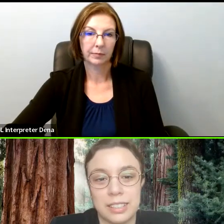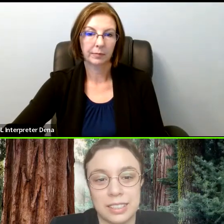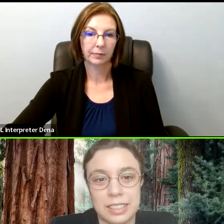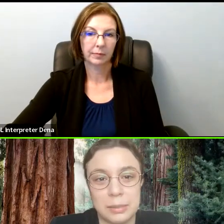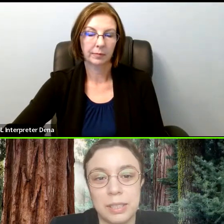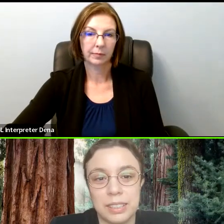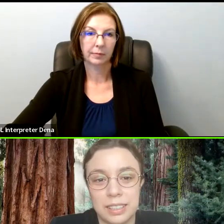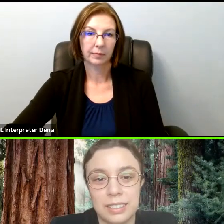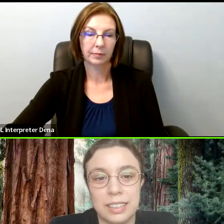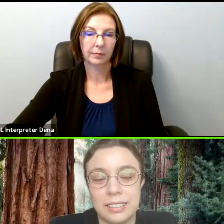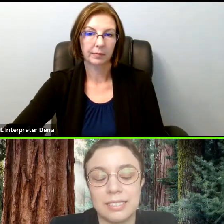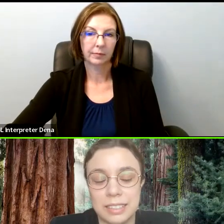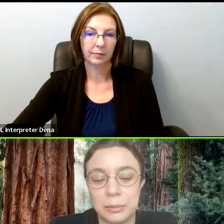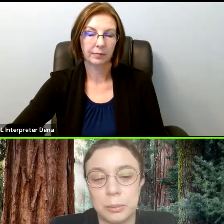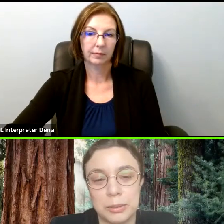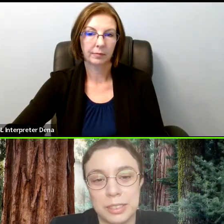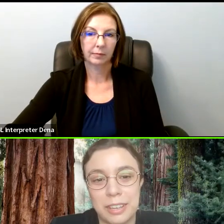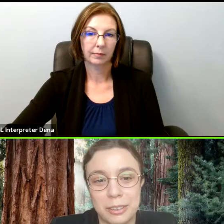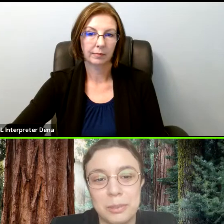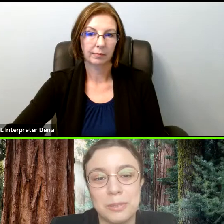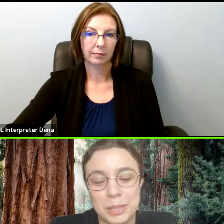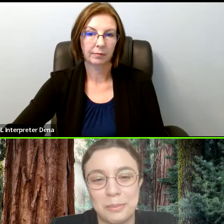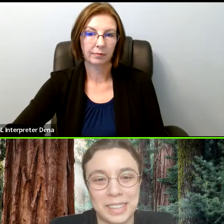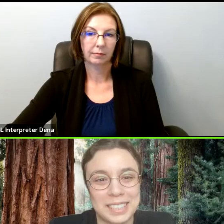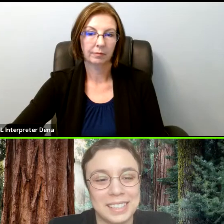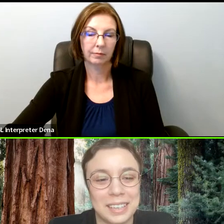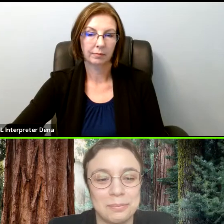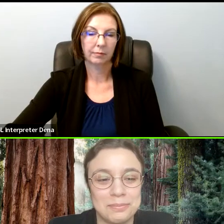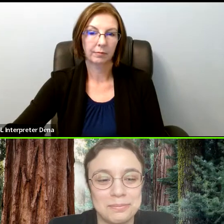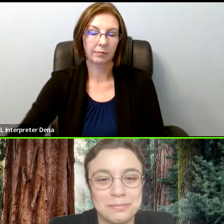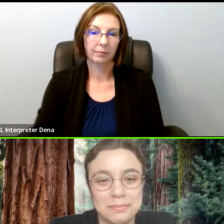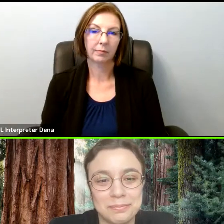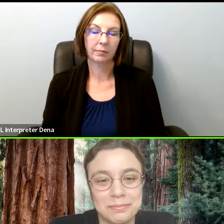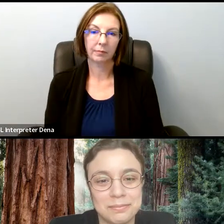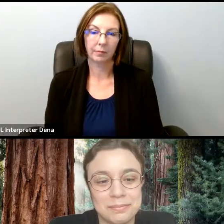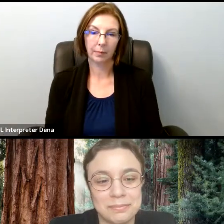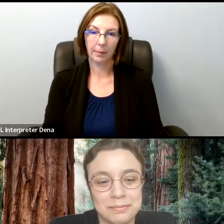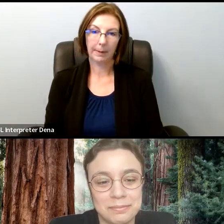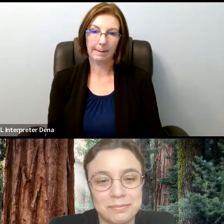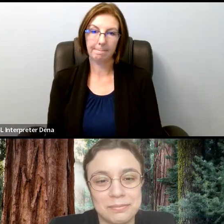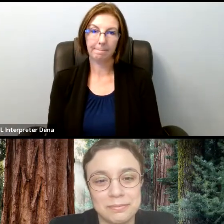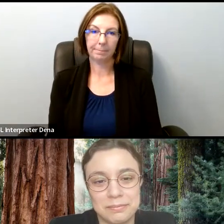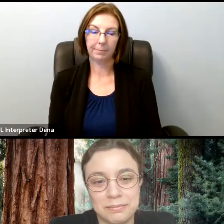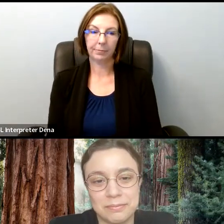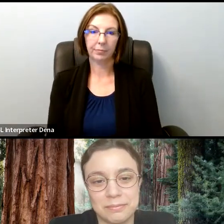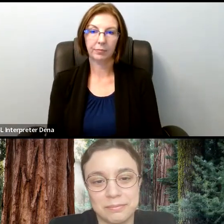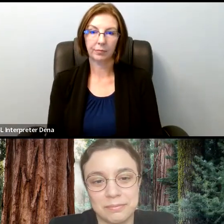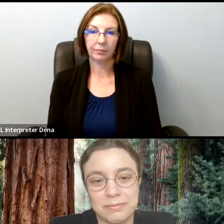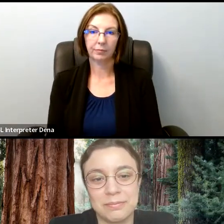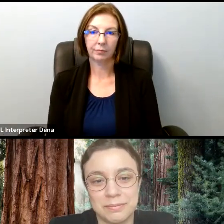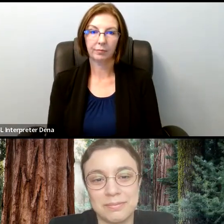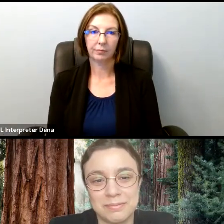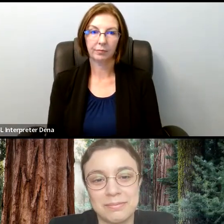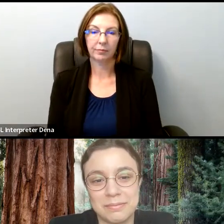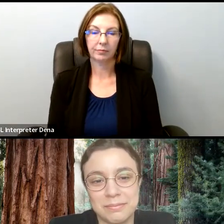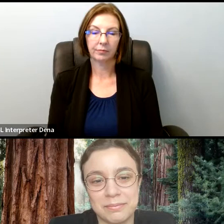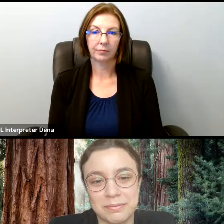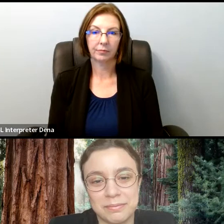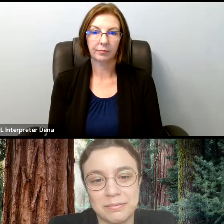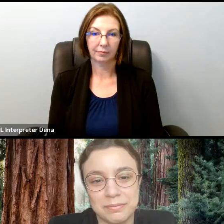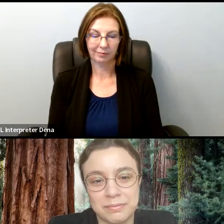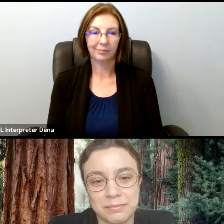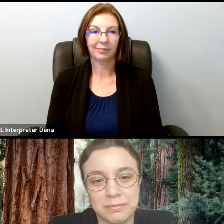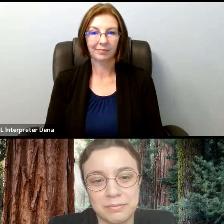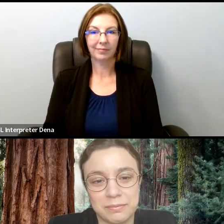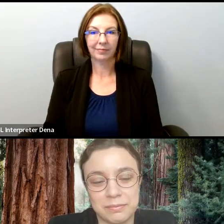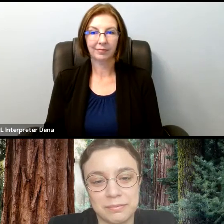for transit accessibility that it will be really valuable. So thanks again. Yeah, you know, what we've, again, I've learned so much in this process